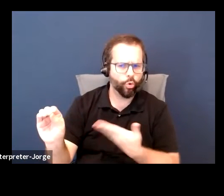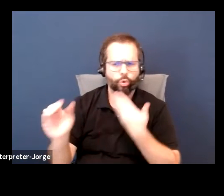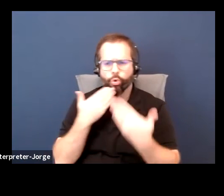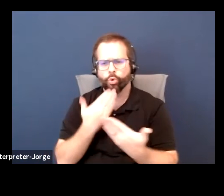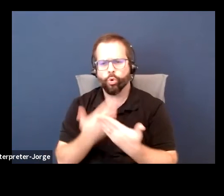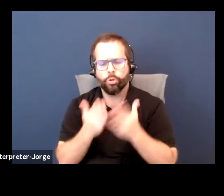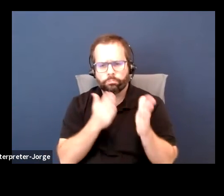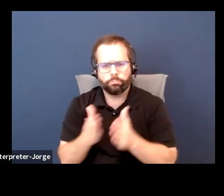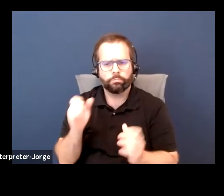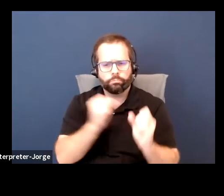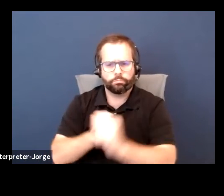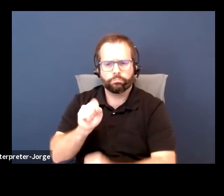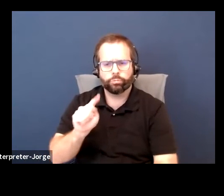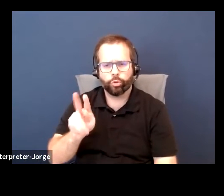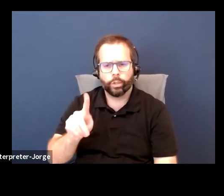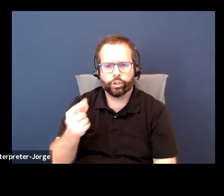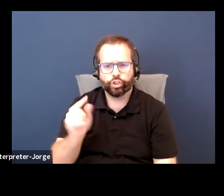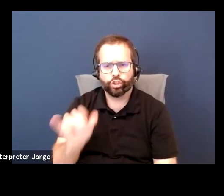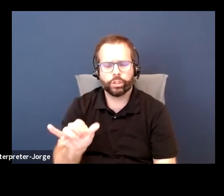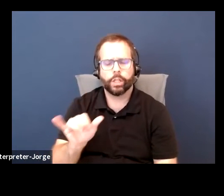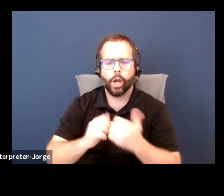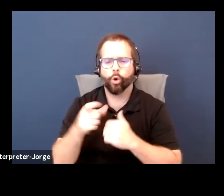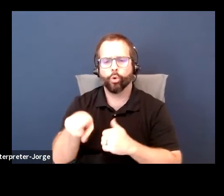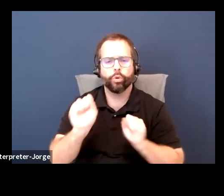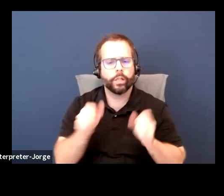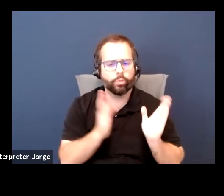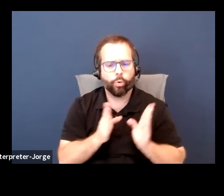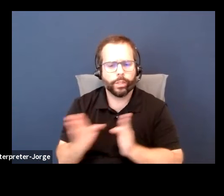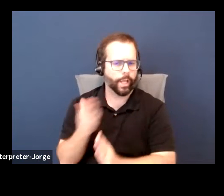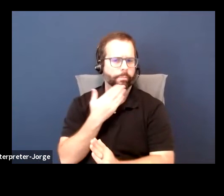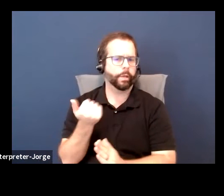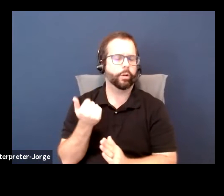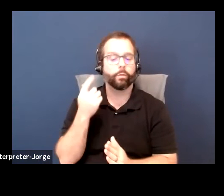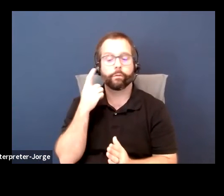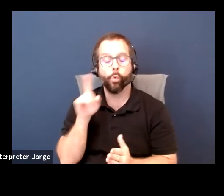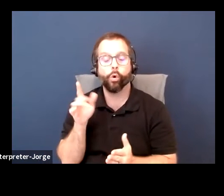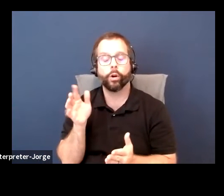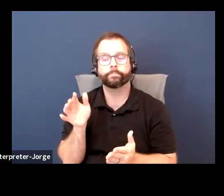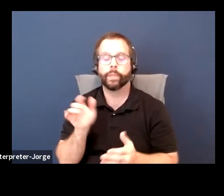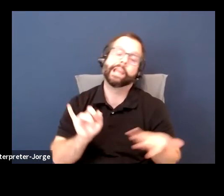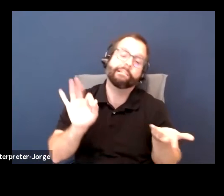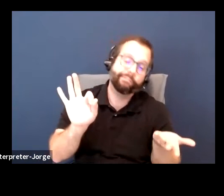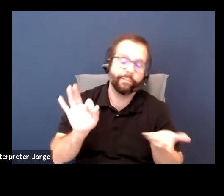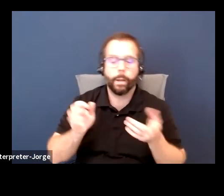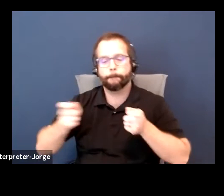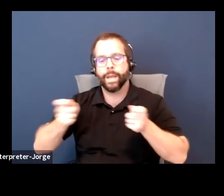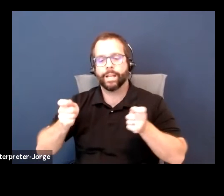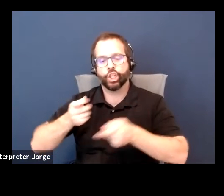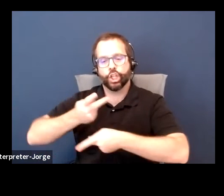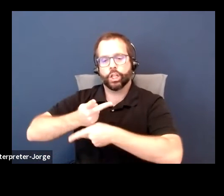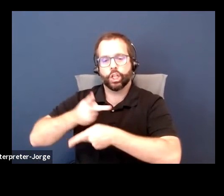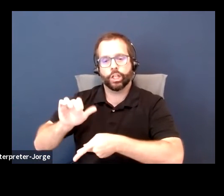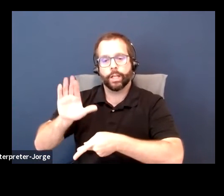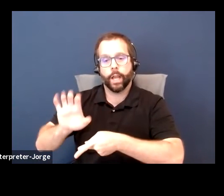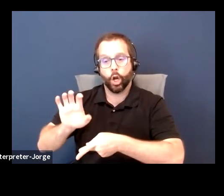better organized as or if managed care is moving forward